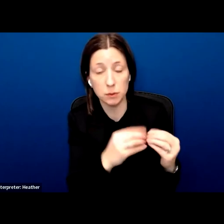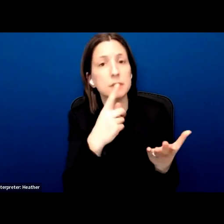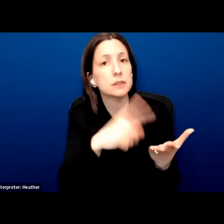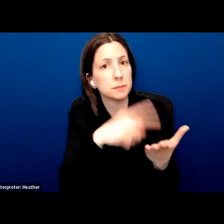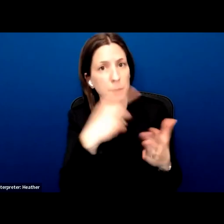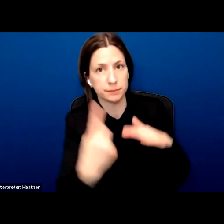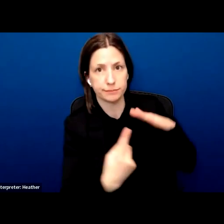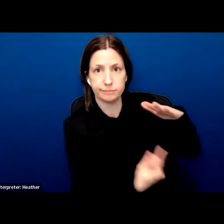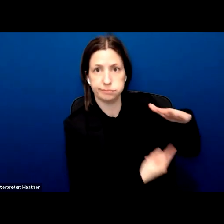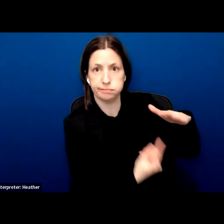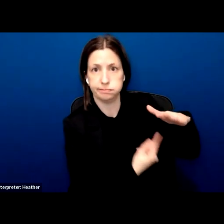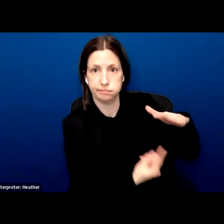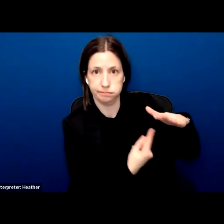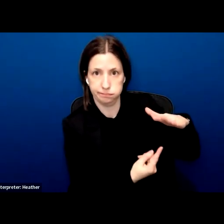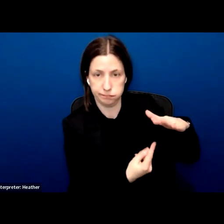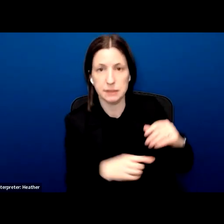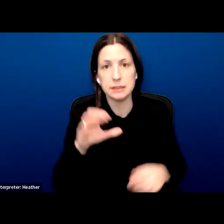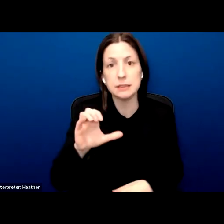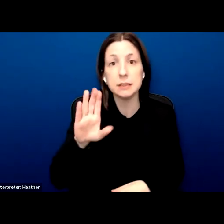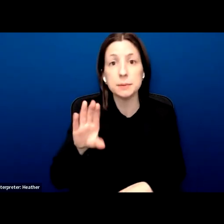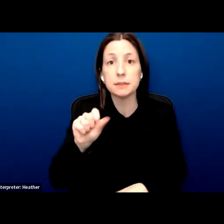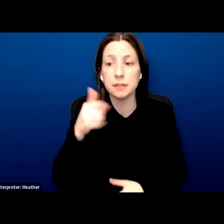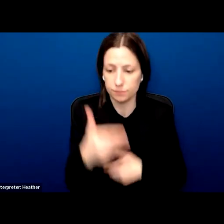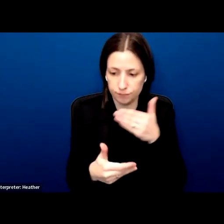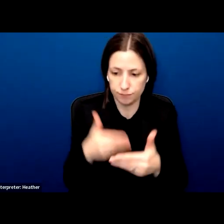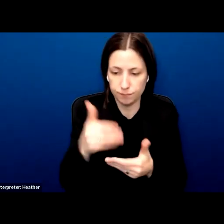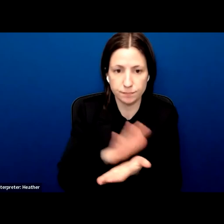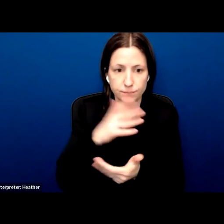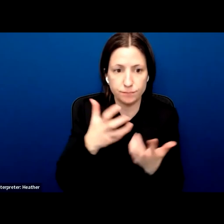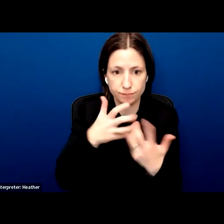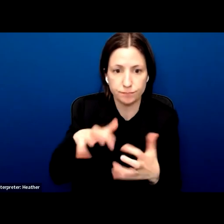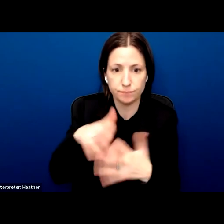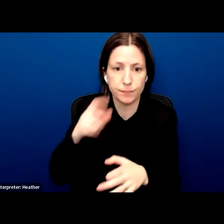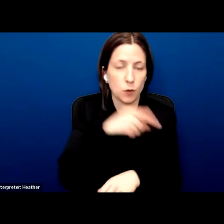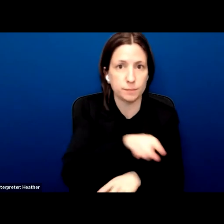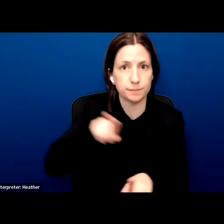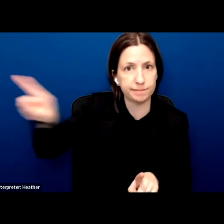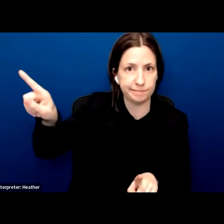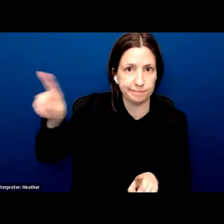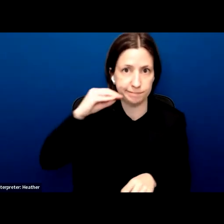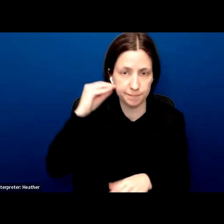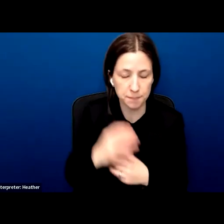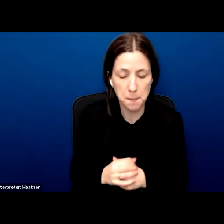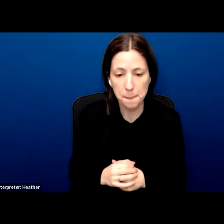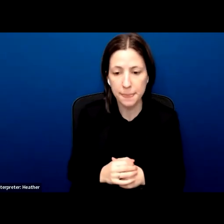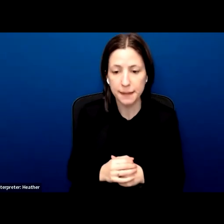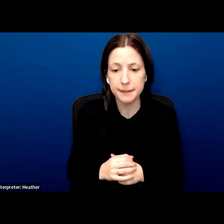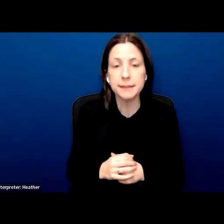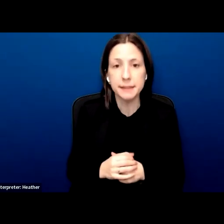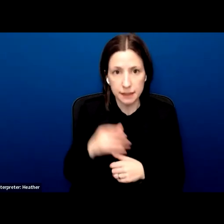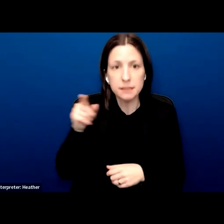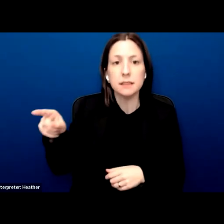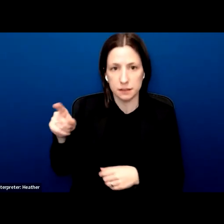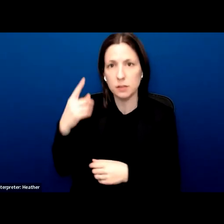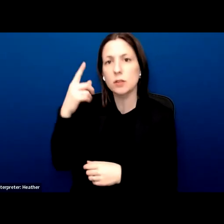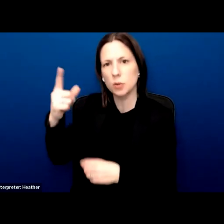confinement, as the CBSA took steps to deport him. University of Toronto Professor Kent Roach describes Hamdan's case as a miscarriage